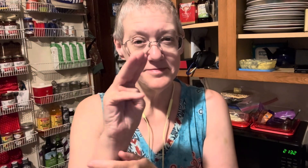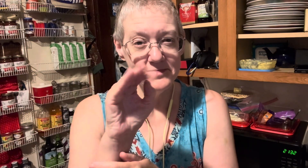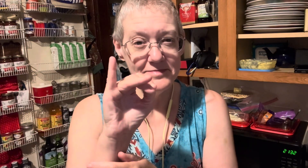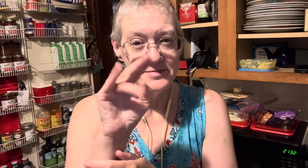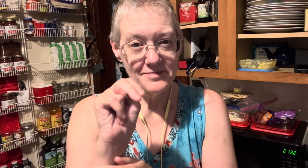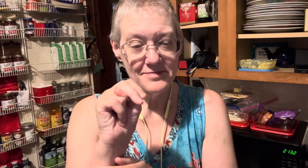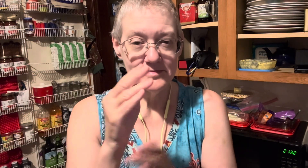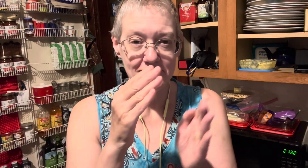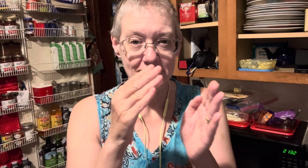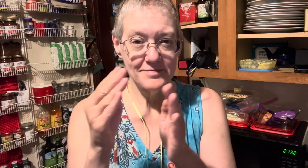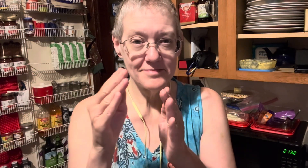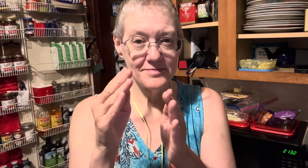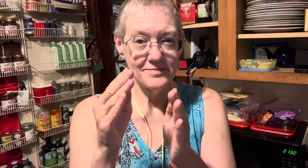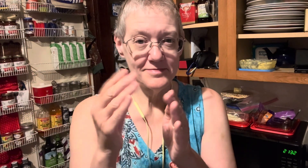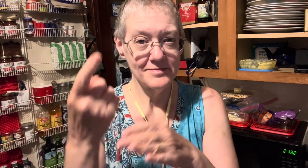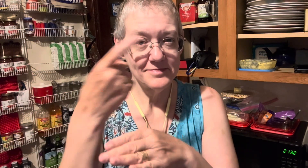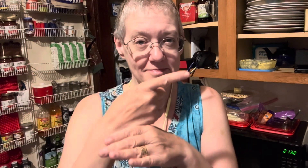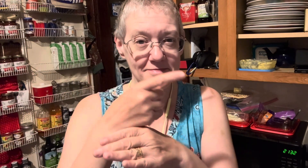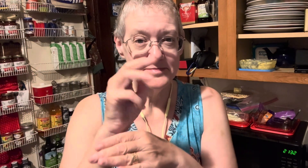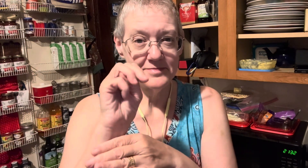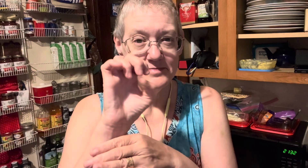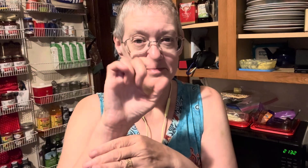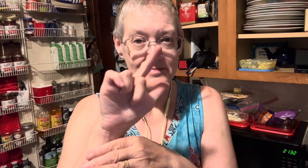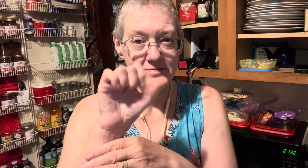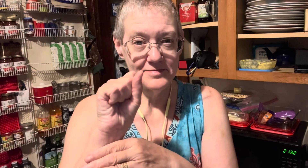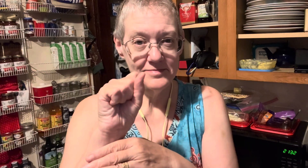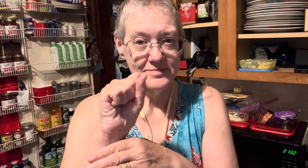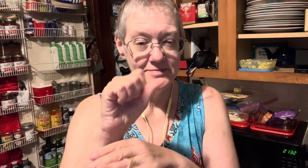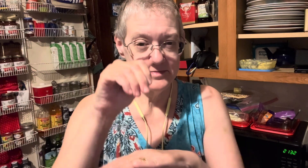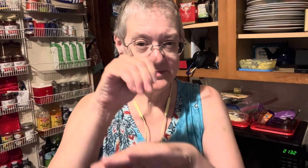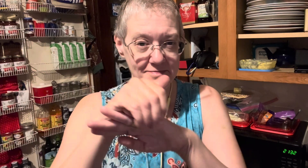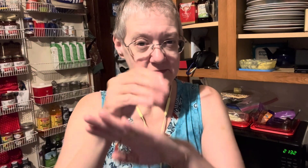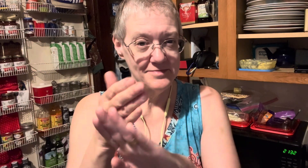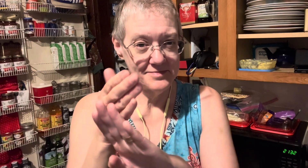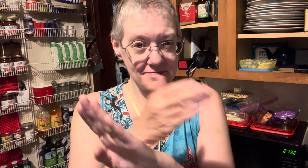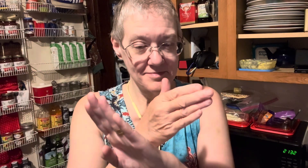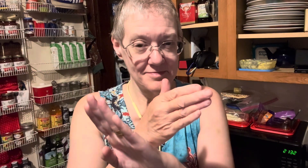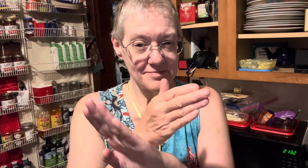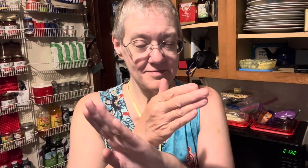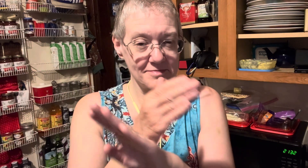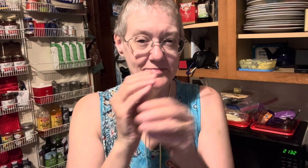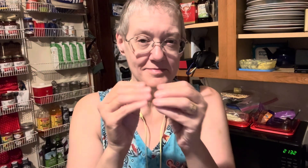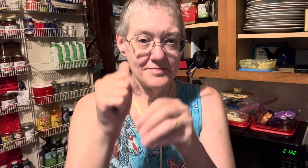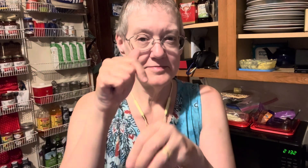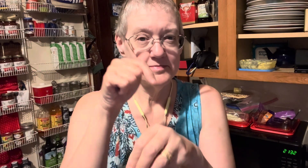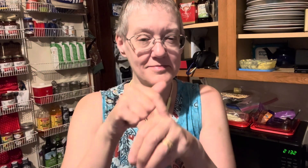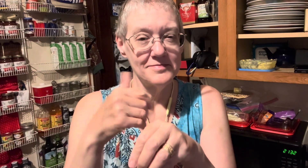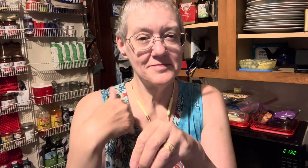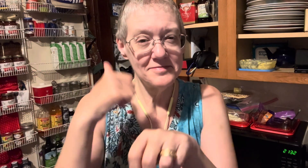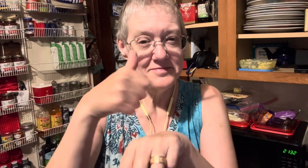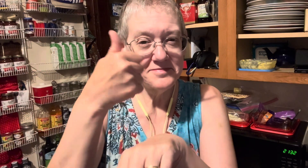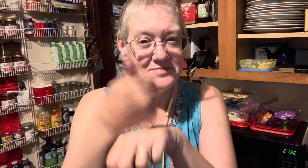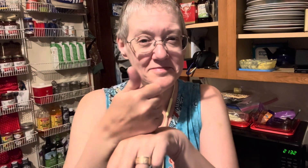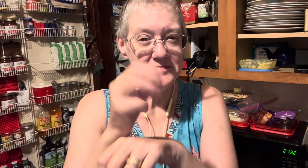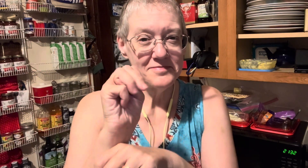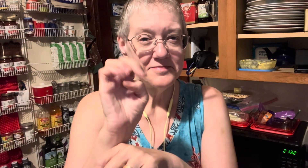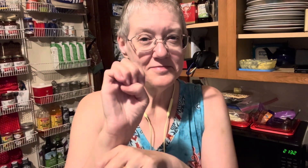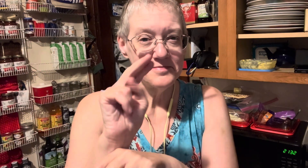I plan his meals at a minimum the night before. I really like to enter a week's worth of food in the Carb Manager